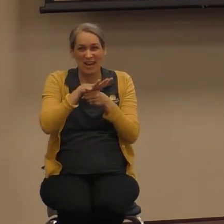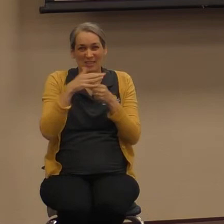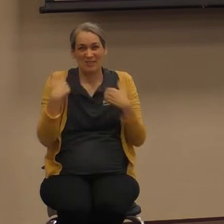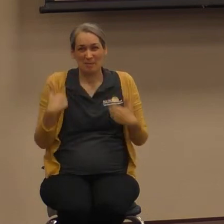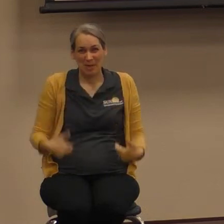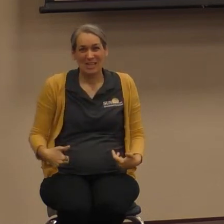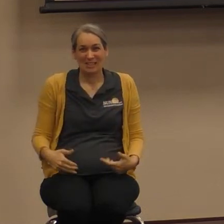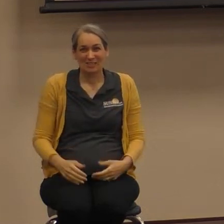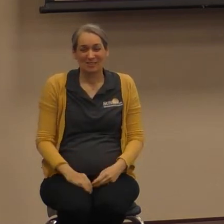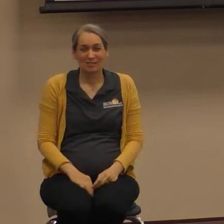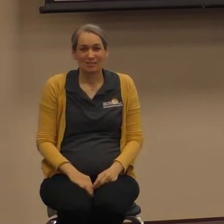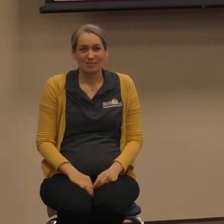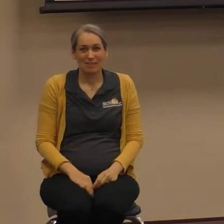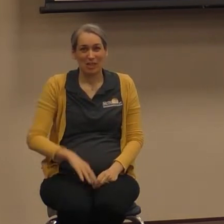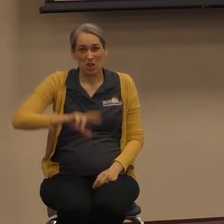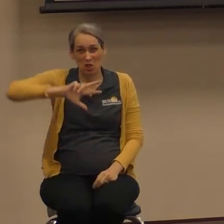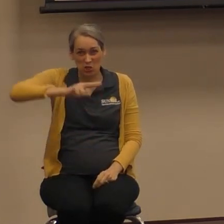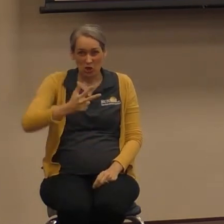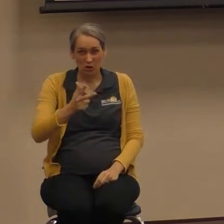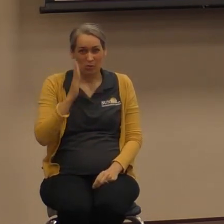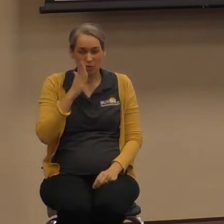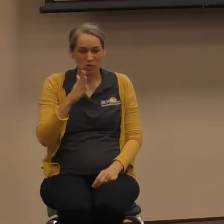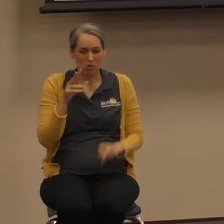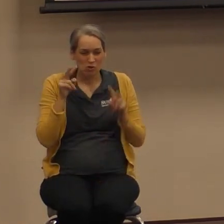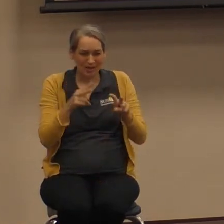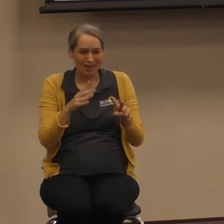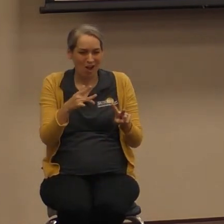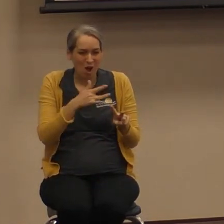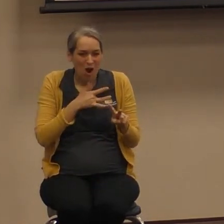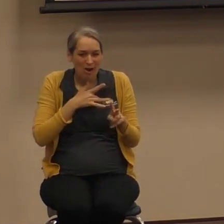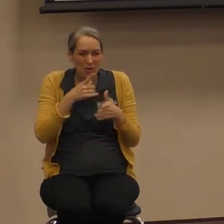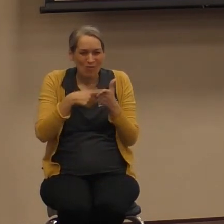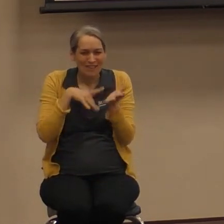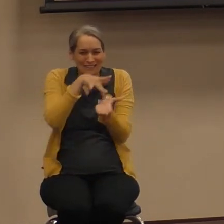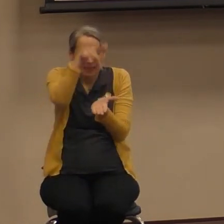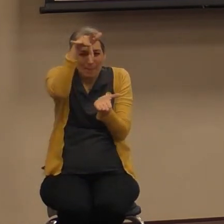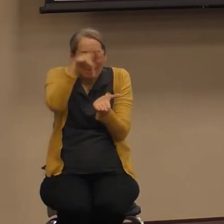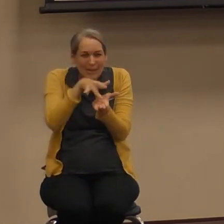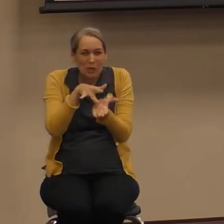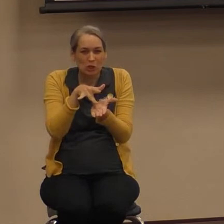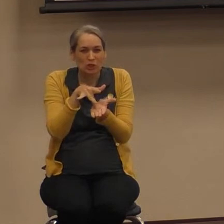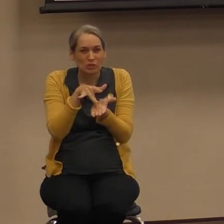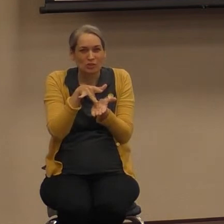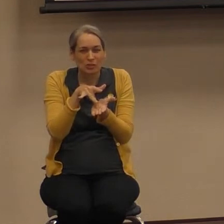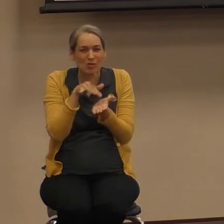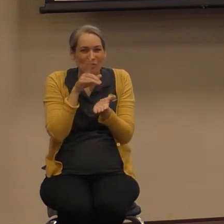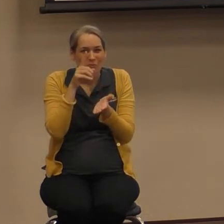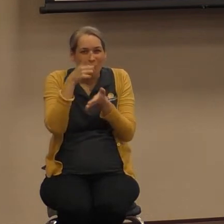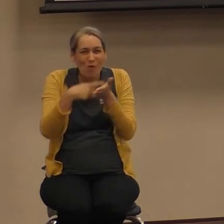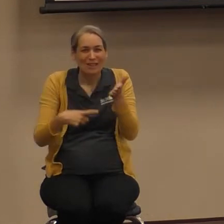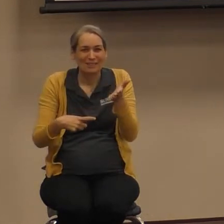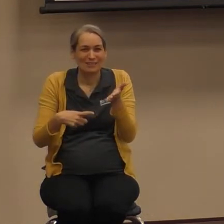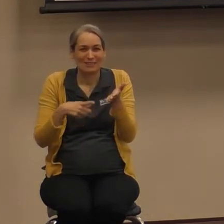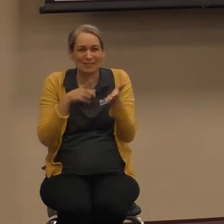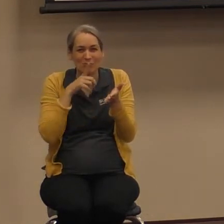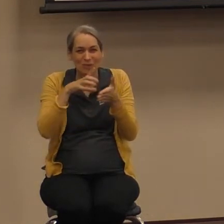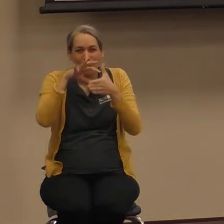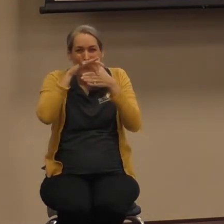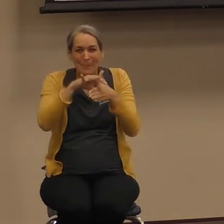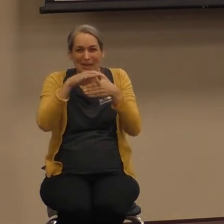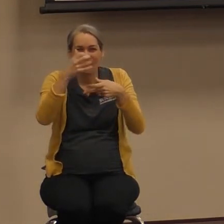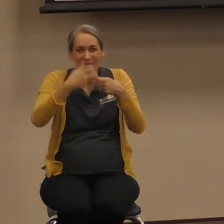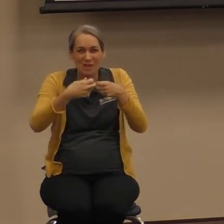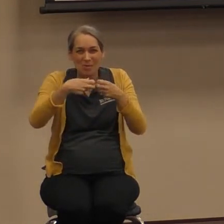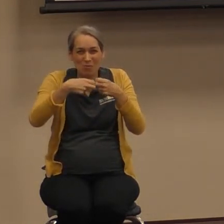our lives. Third, the heart of it. What's really at the heart of it? A lot of people want to skip to the behavioral approach. Well, let's just deal with the behavior, deal with the behavior, deal with the